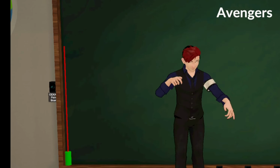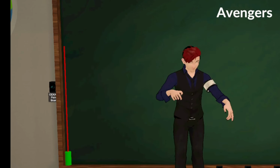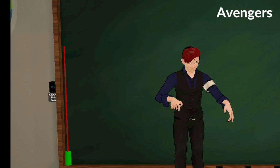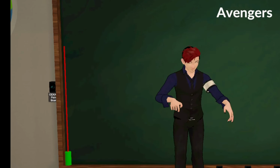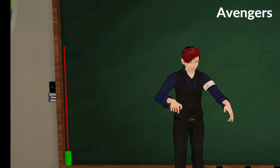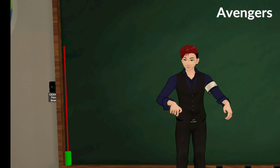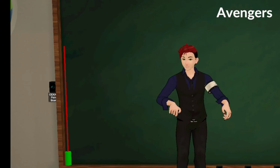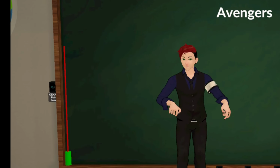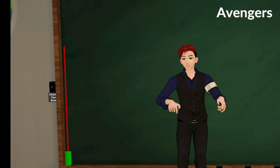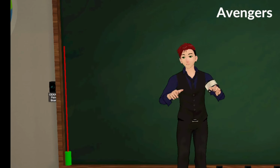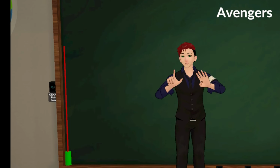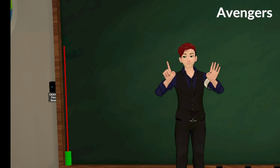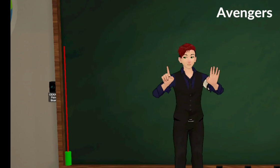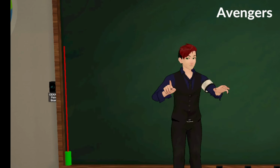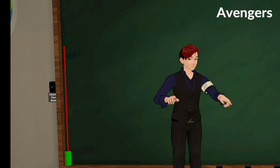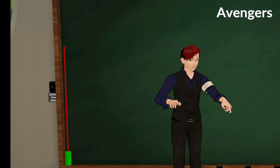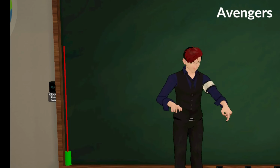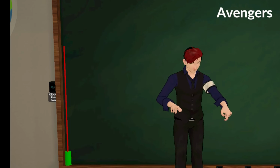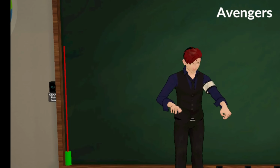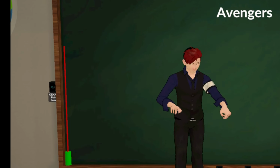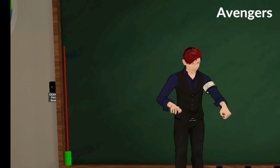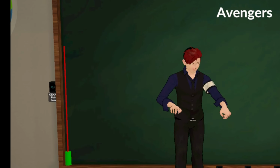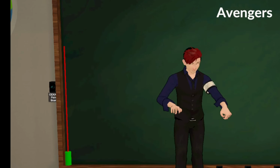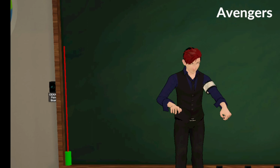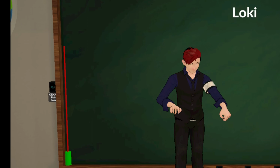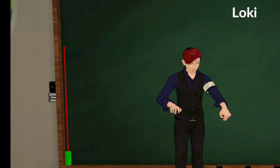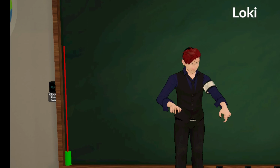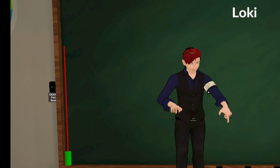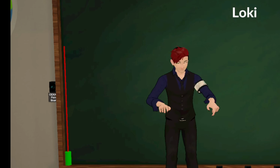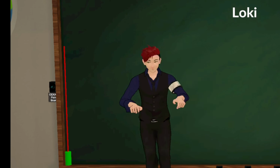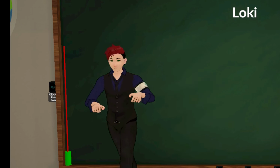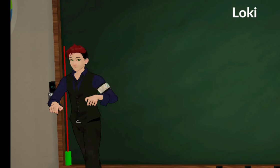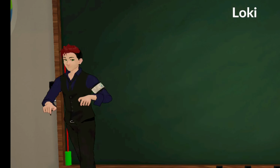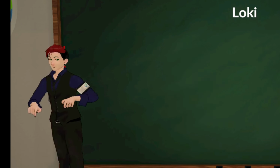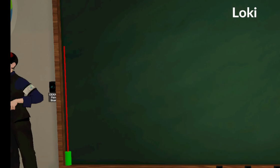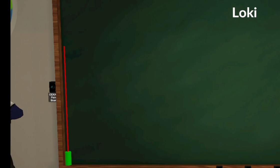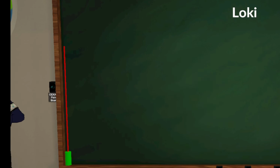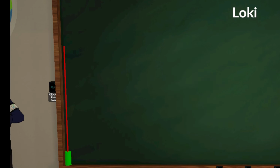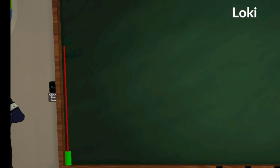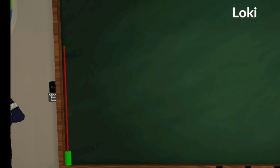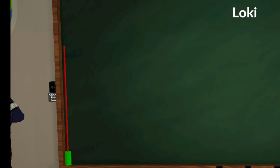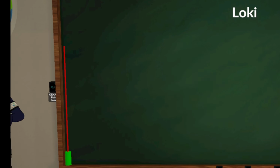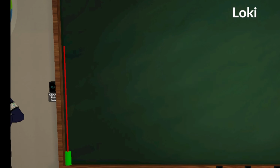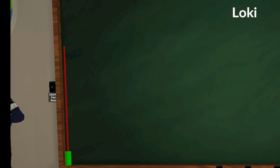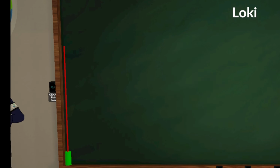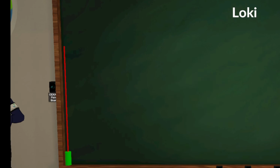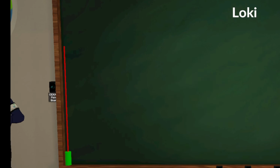Hey, I And was I'm first, loving it. right? I'm Wasn't I? here for it. I thought I was first, Next word? or at least.